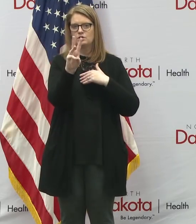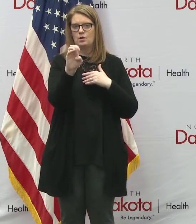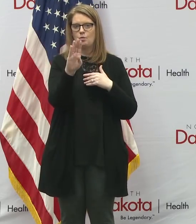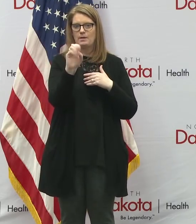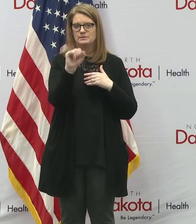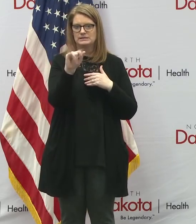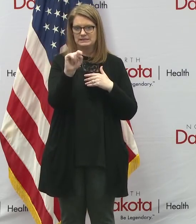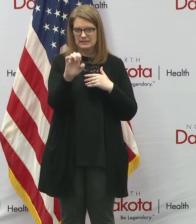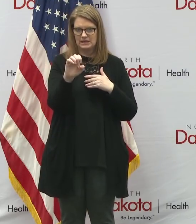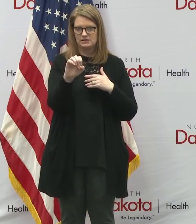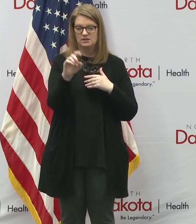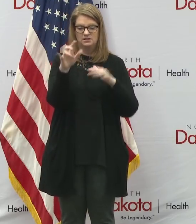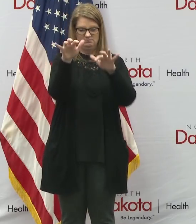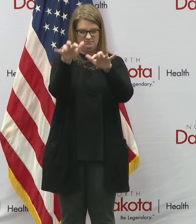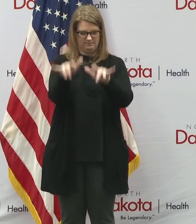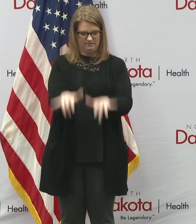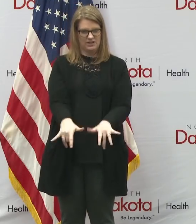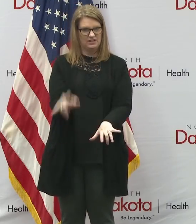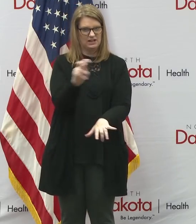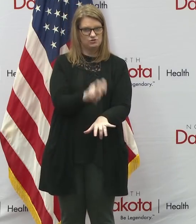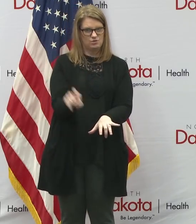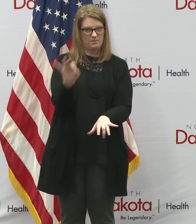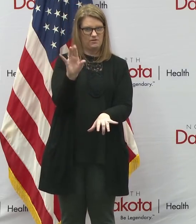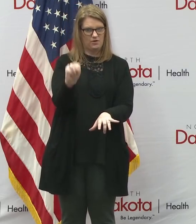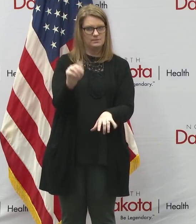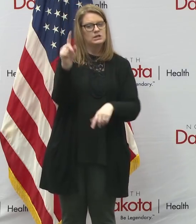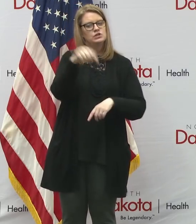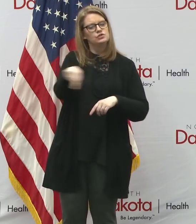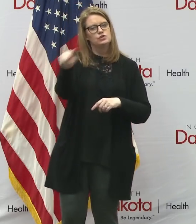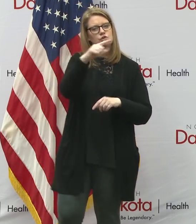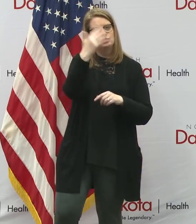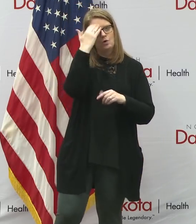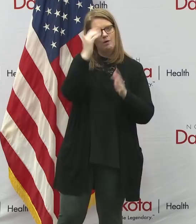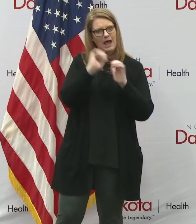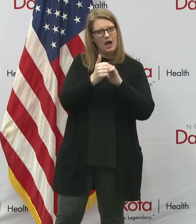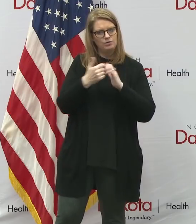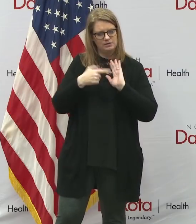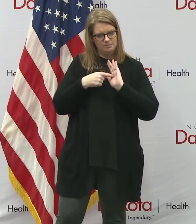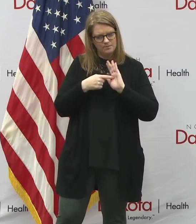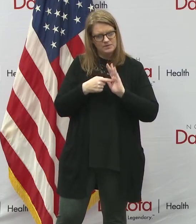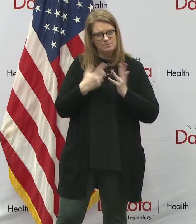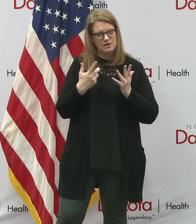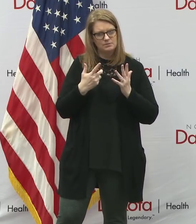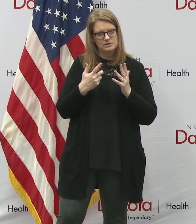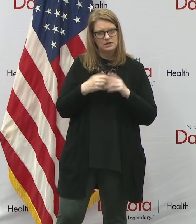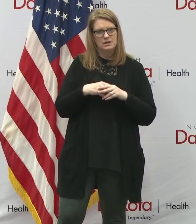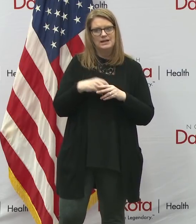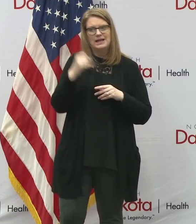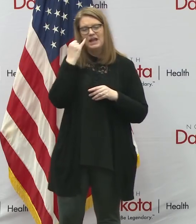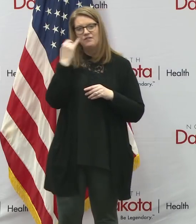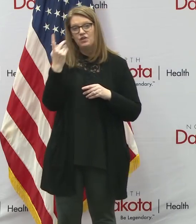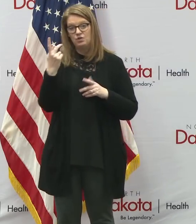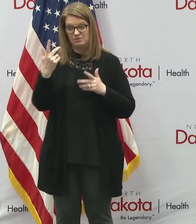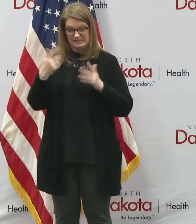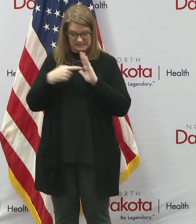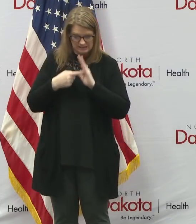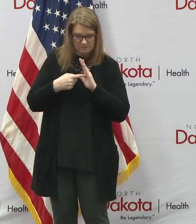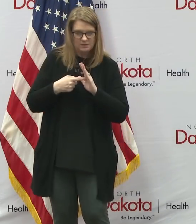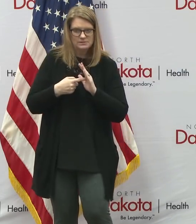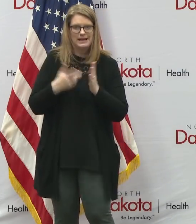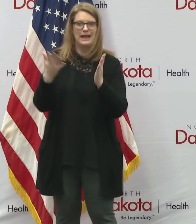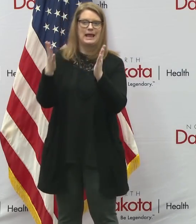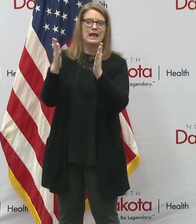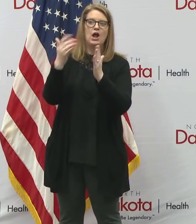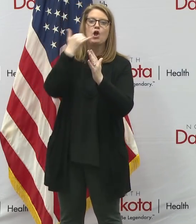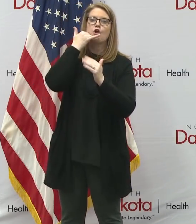our website, so that you know how to monitor your symptoms. And if you have symptoms, we ask you to seek out medical care, but